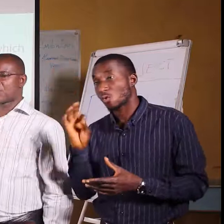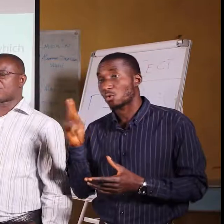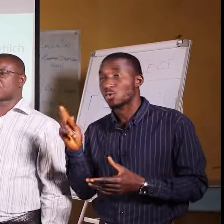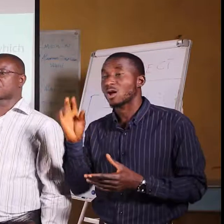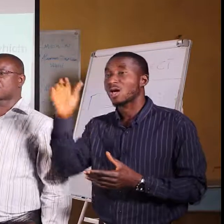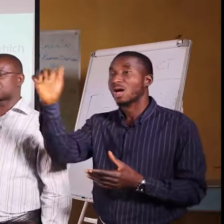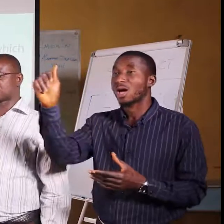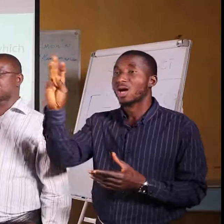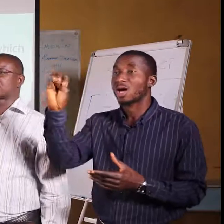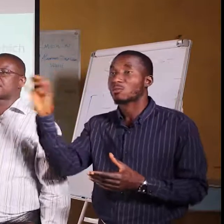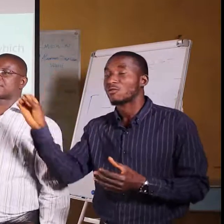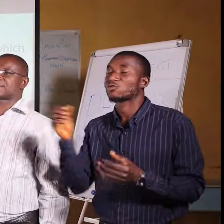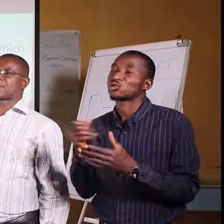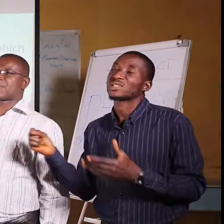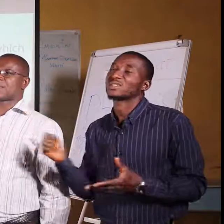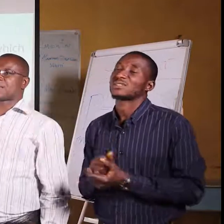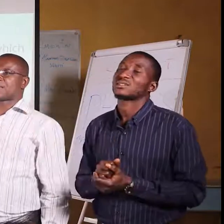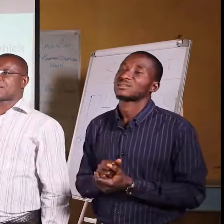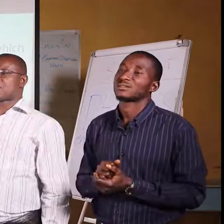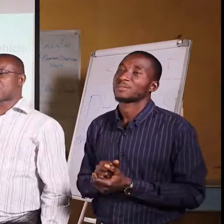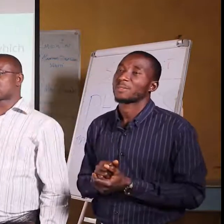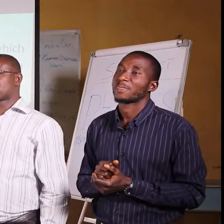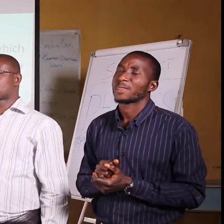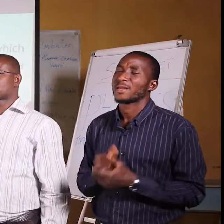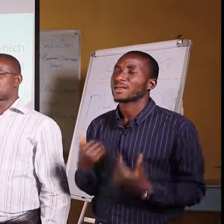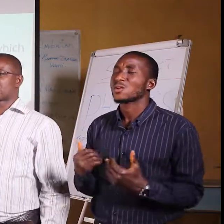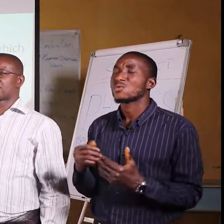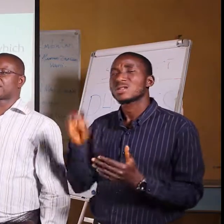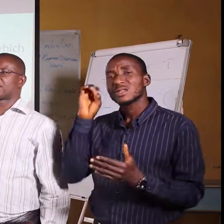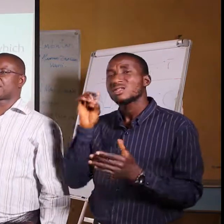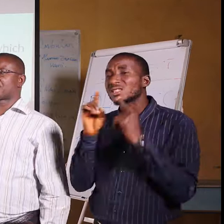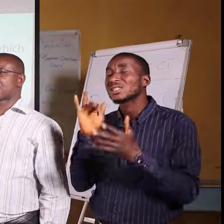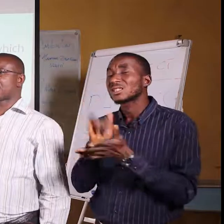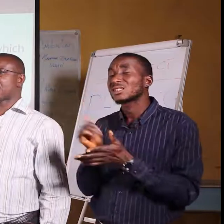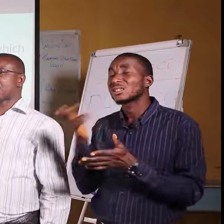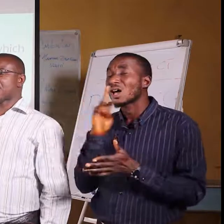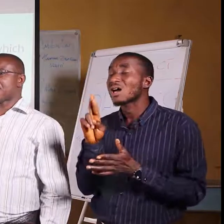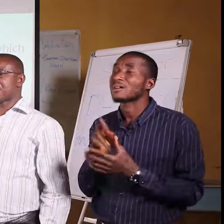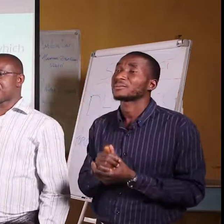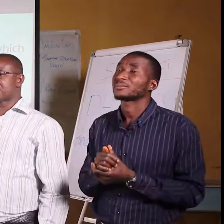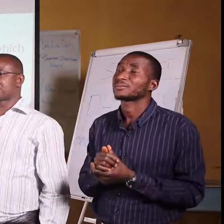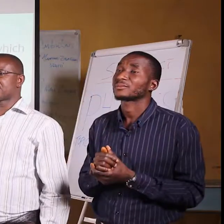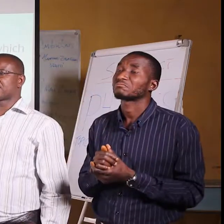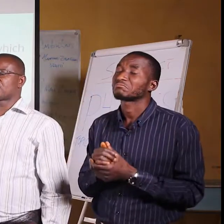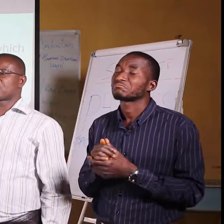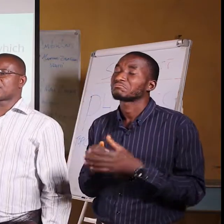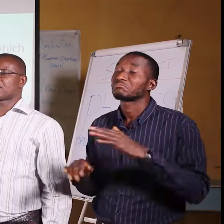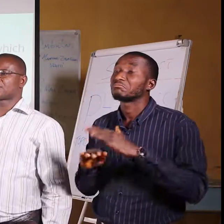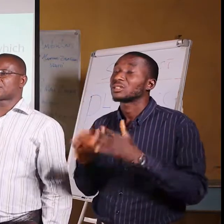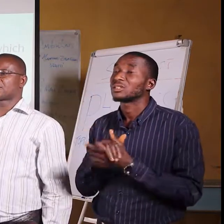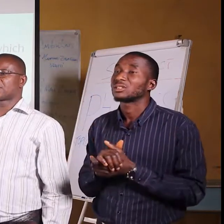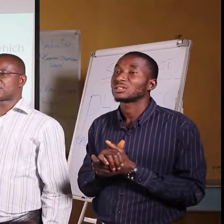or amorphous substances. He went on to let us know that there are basic